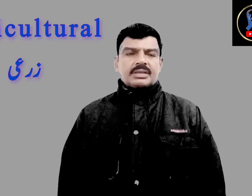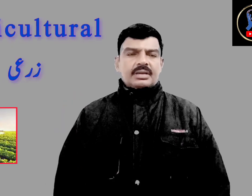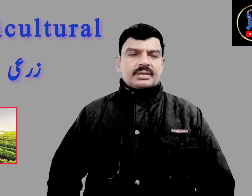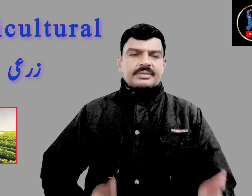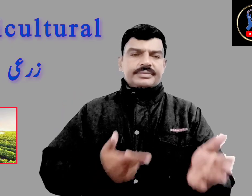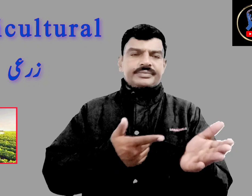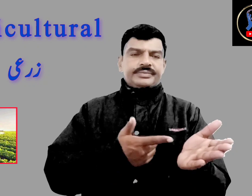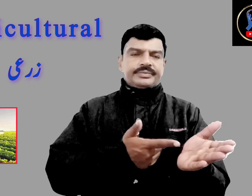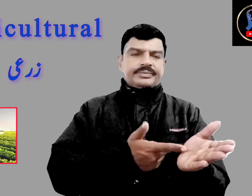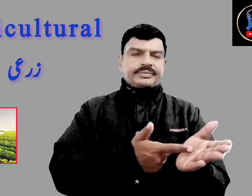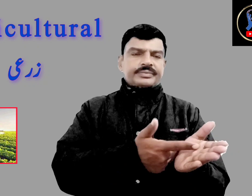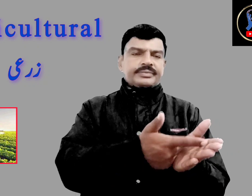agricultural,